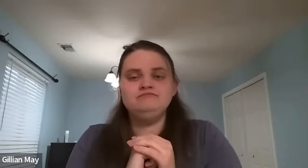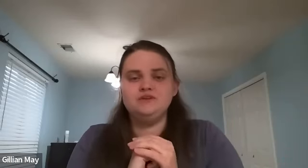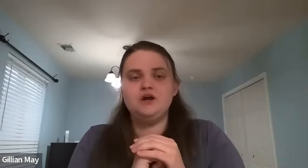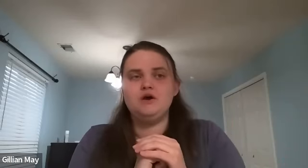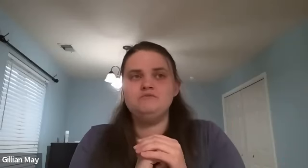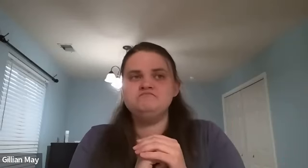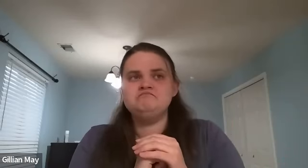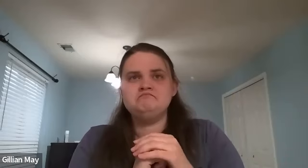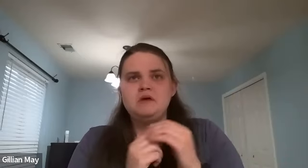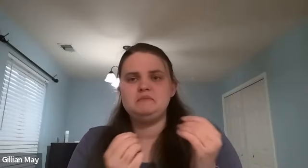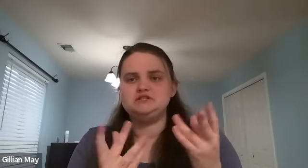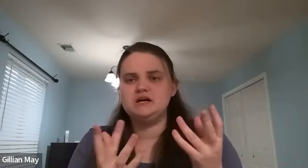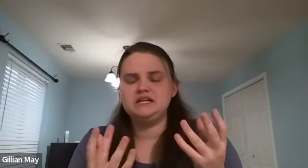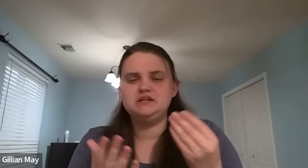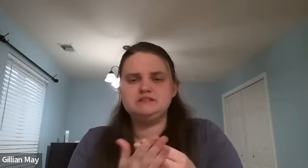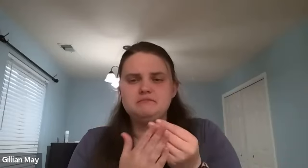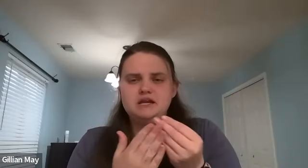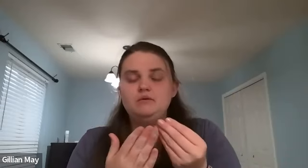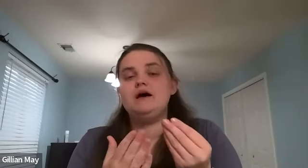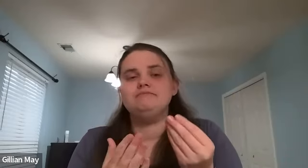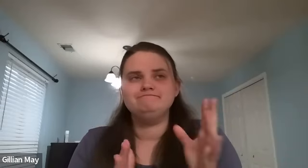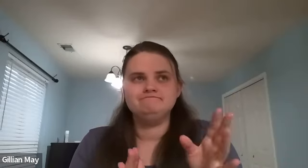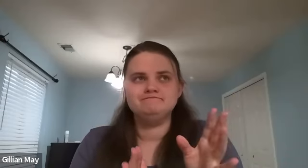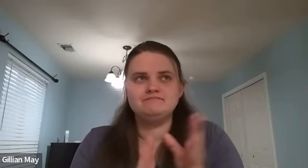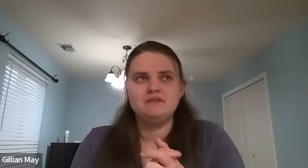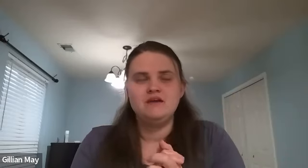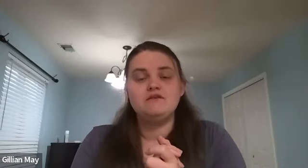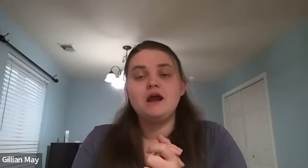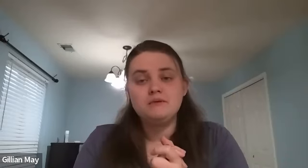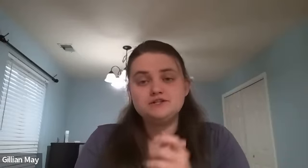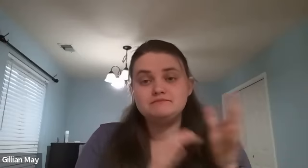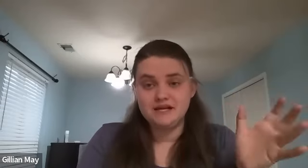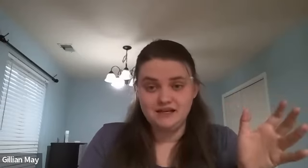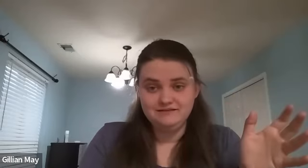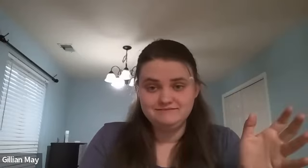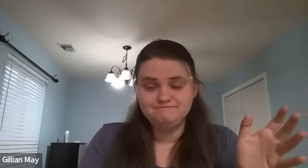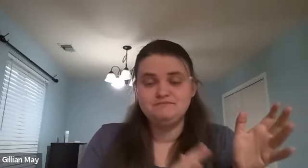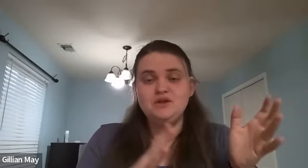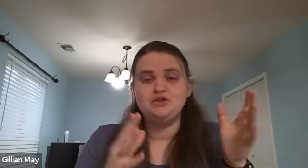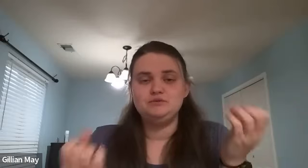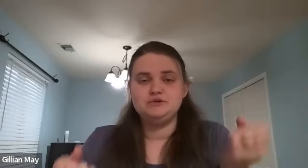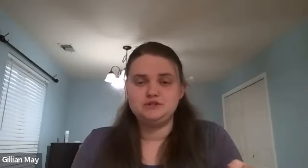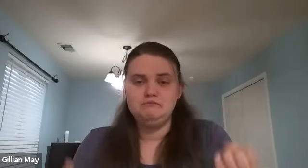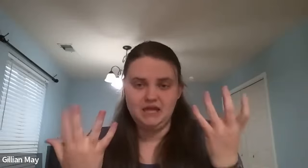you know, how much money, you would say money. Well, how much money, you would do